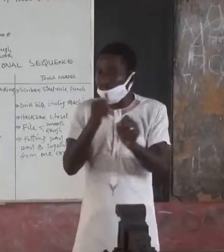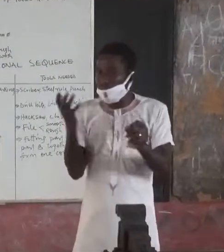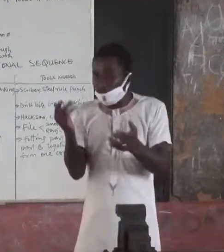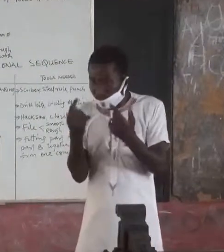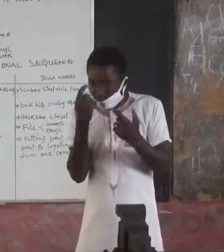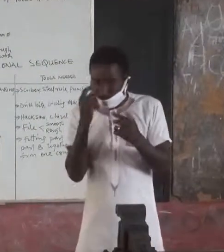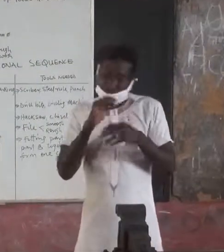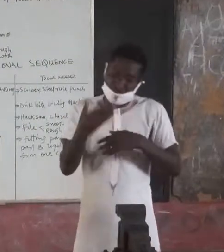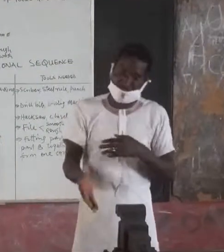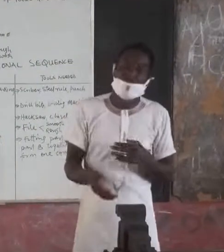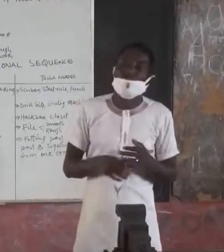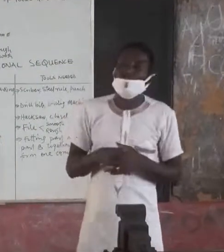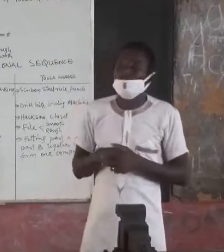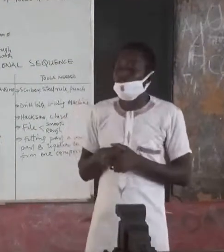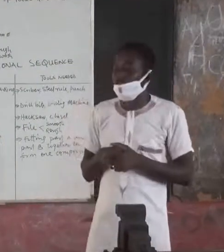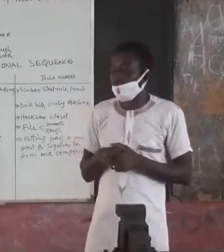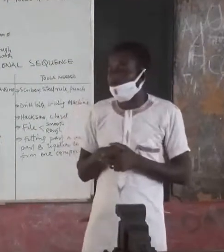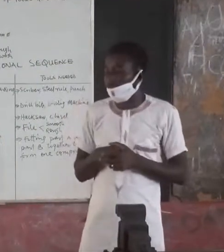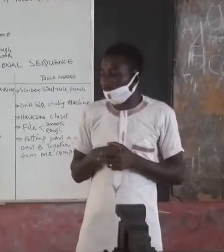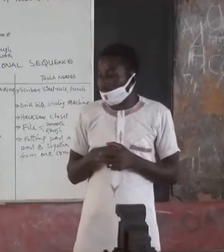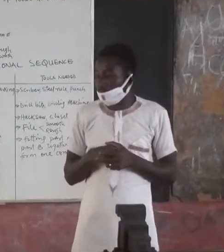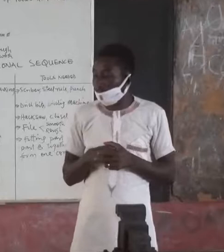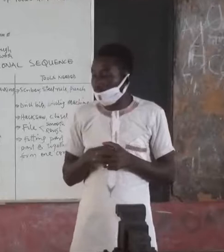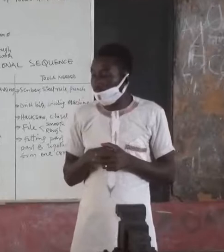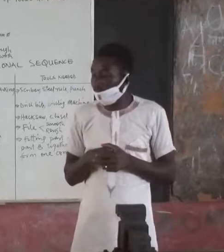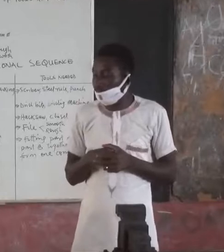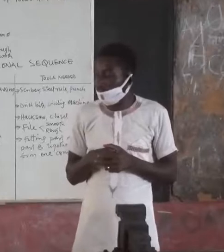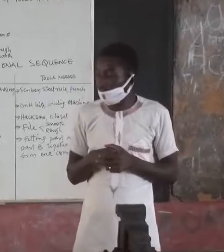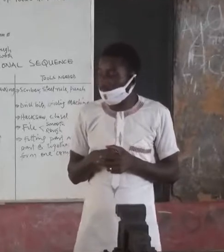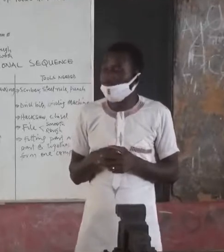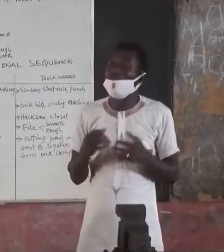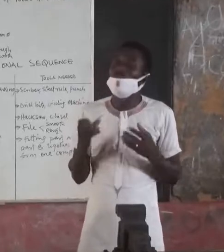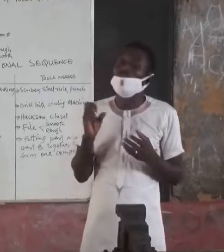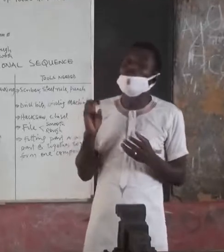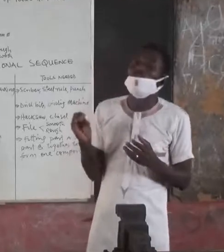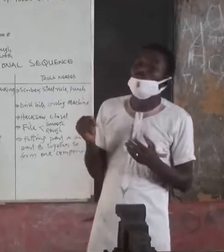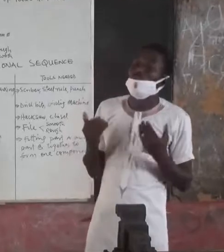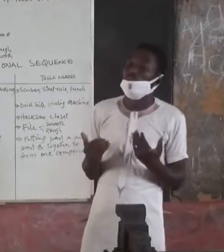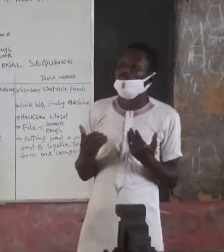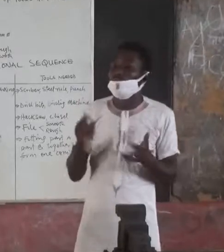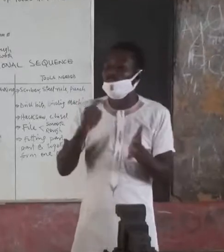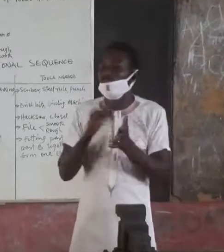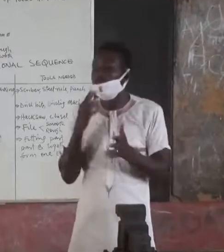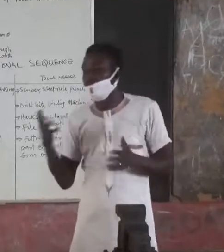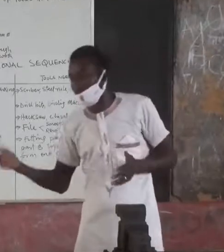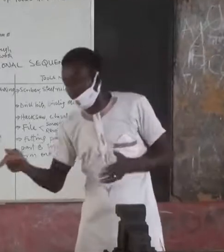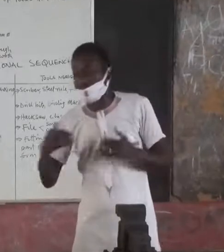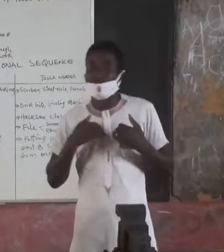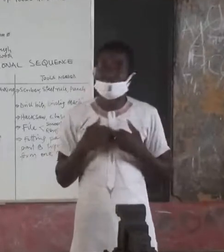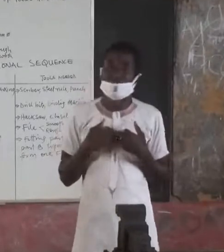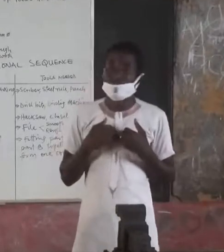not reaching your eyes as far as safety is concerned. As far as this simple exercise is concerned, these are the tools we